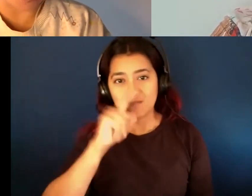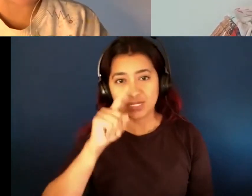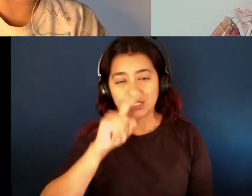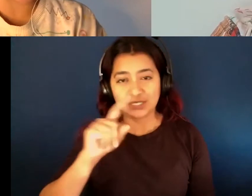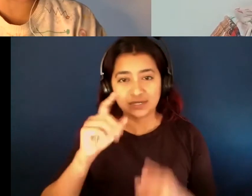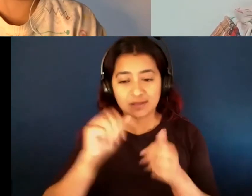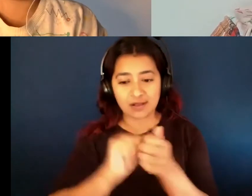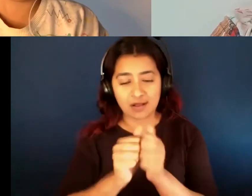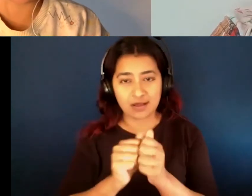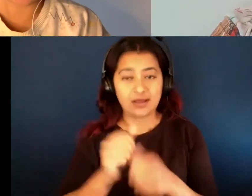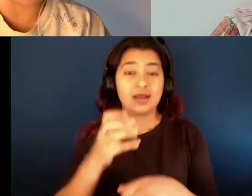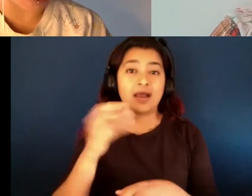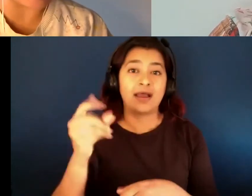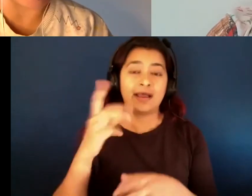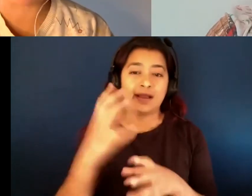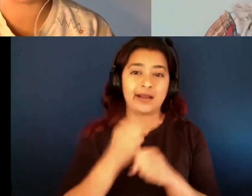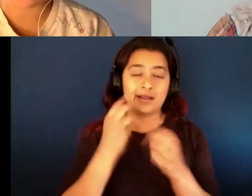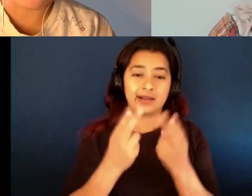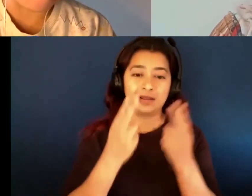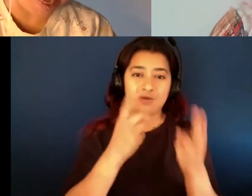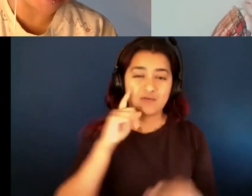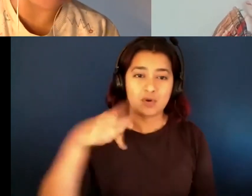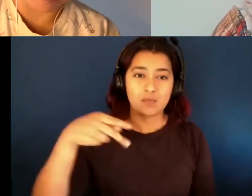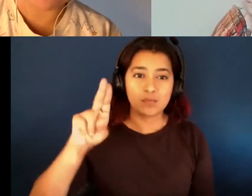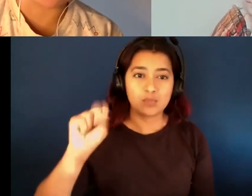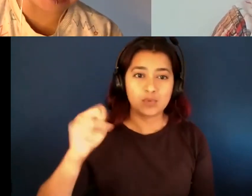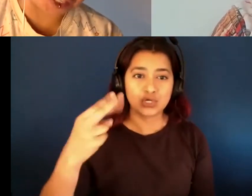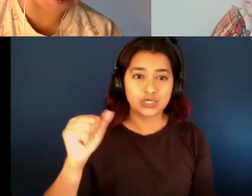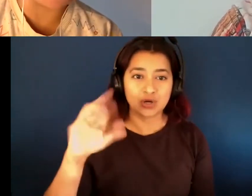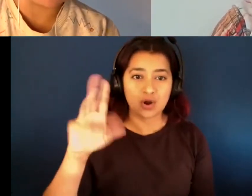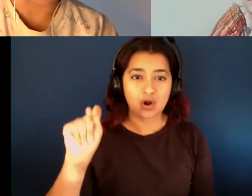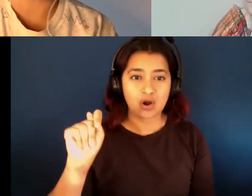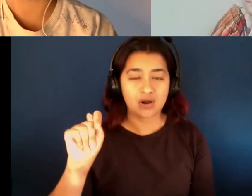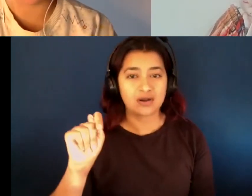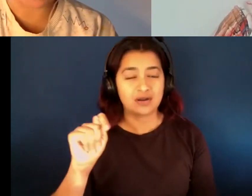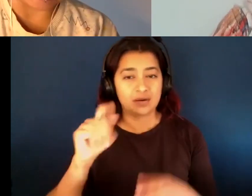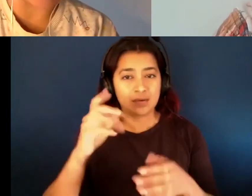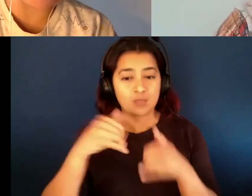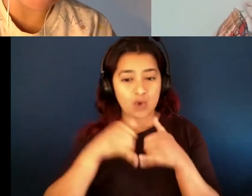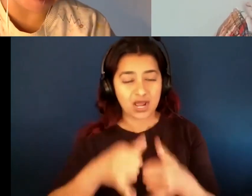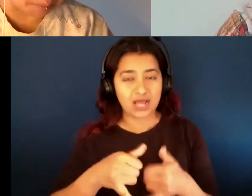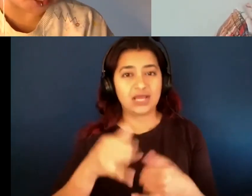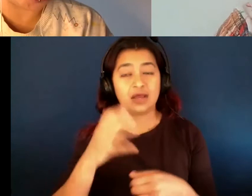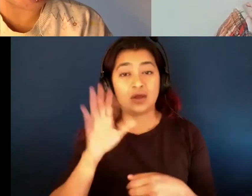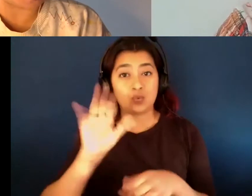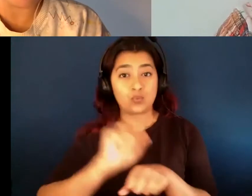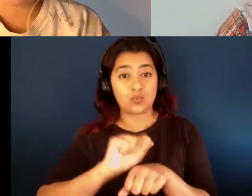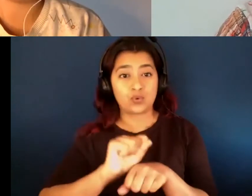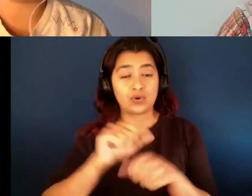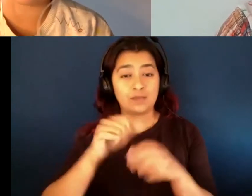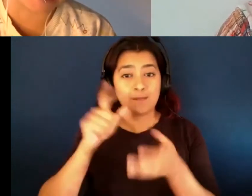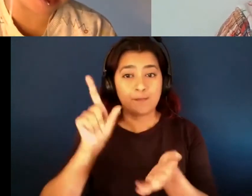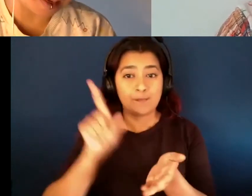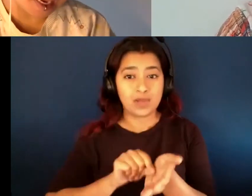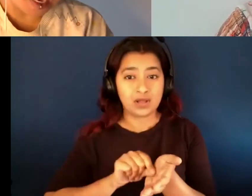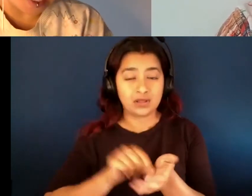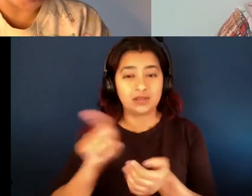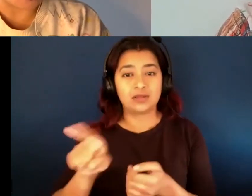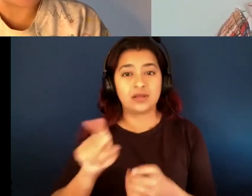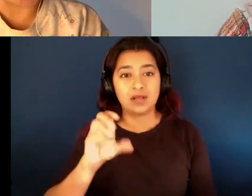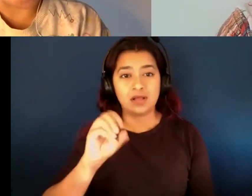received nominations for the Pushcart Prize and Best Microfiction. Her work has been published in The